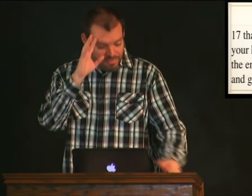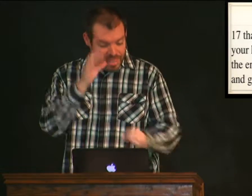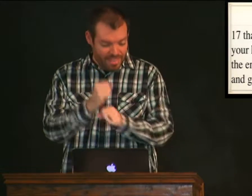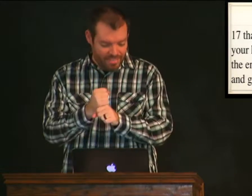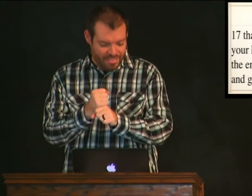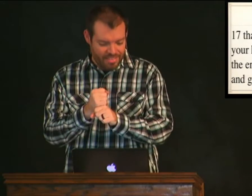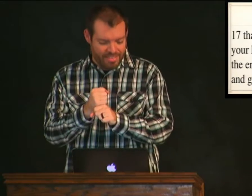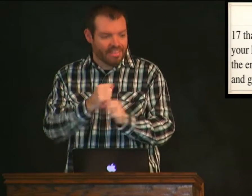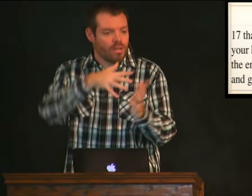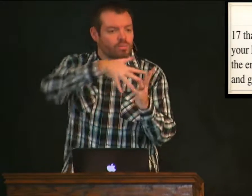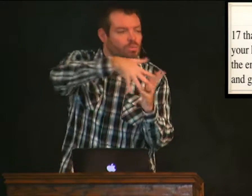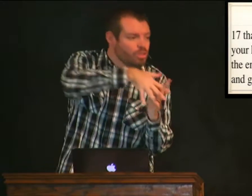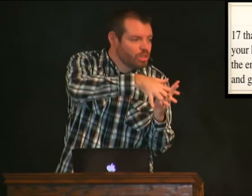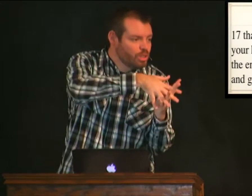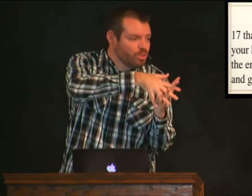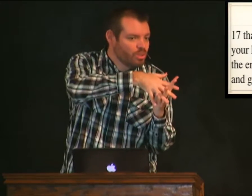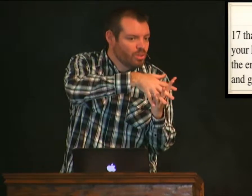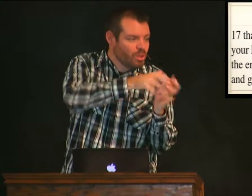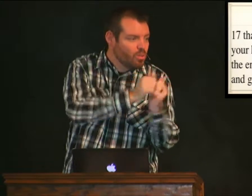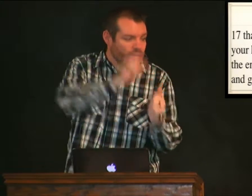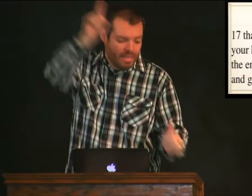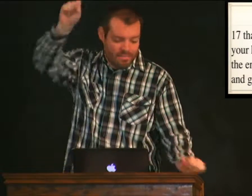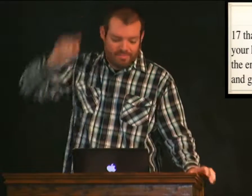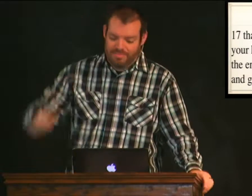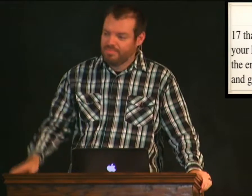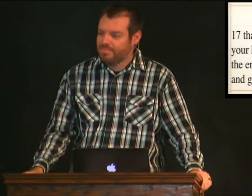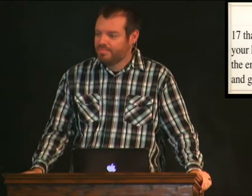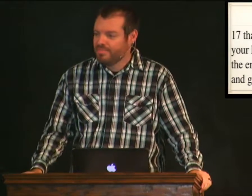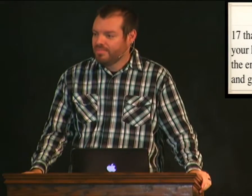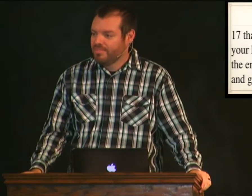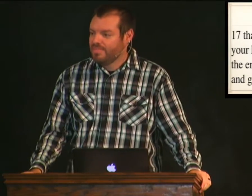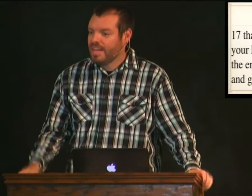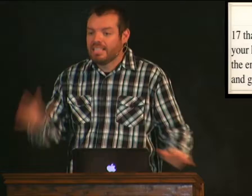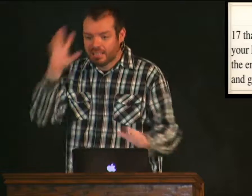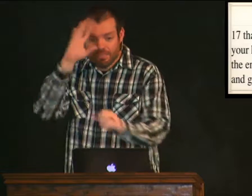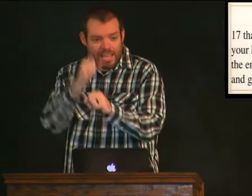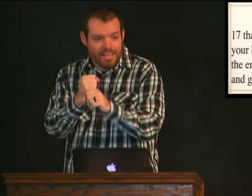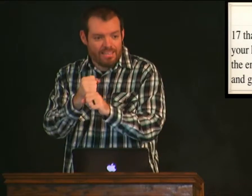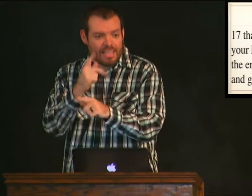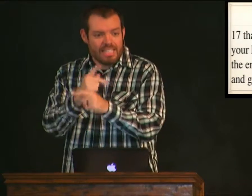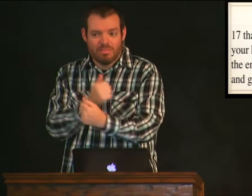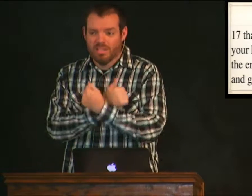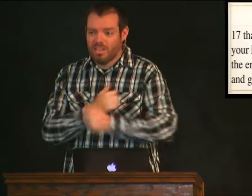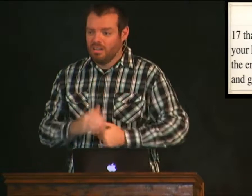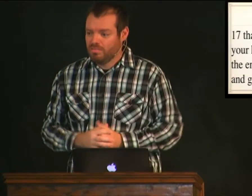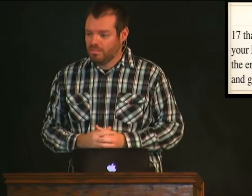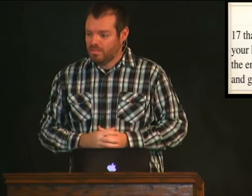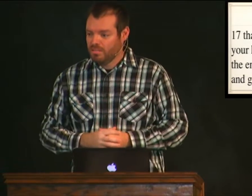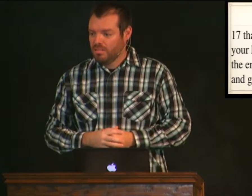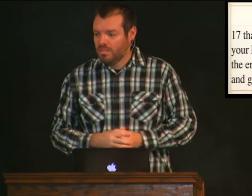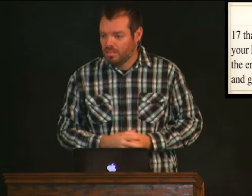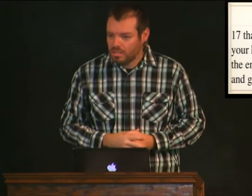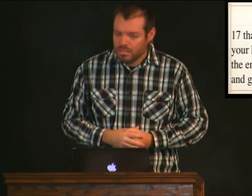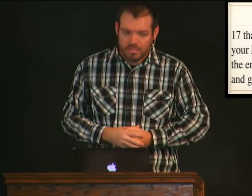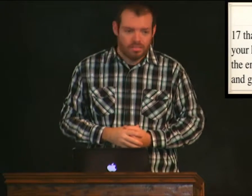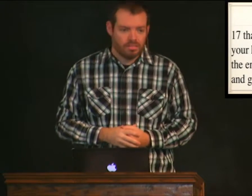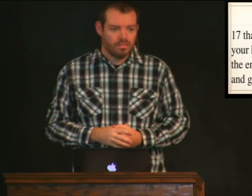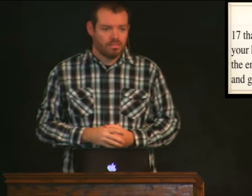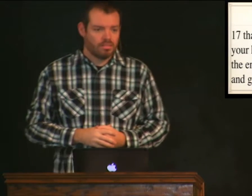And it's faith that roots you with Him. And it's faith that keeps you in love.